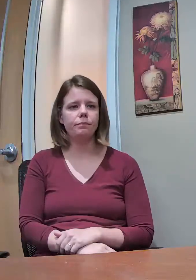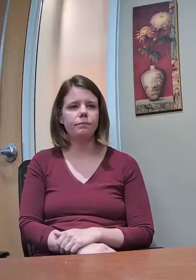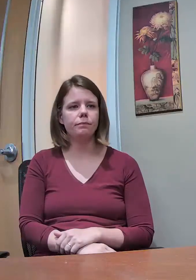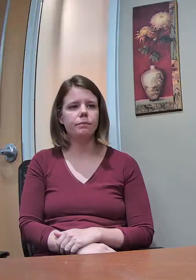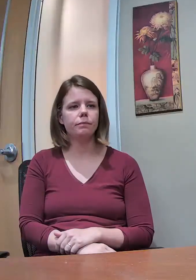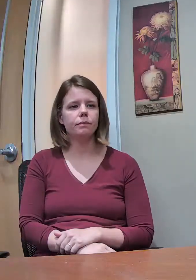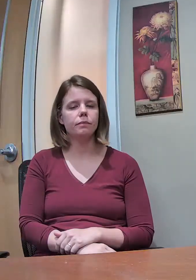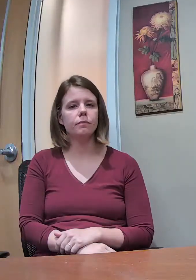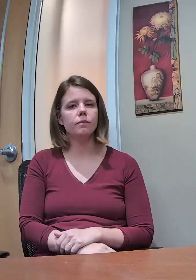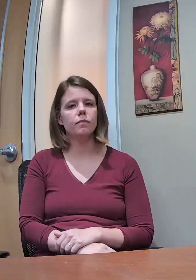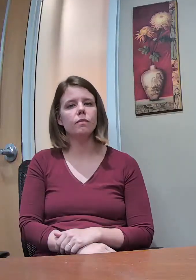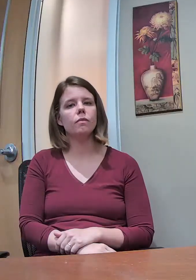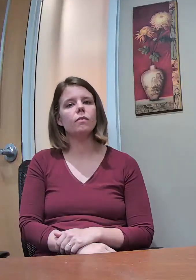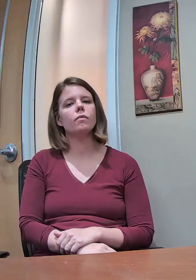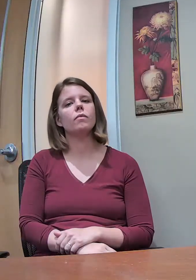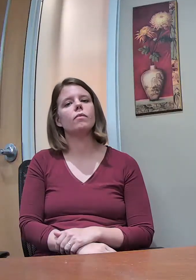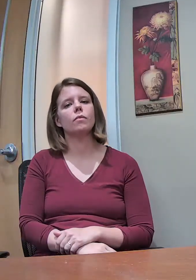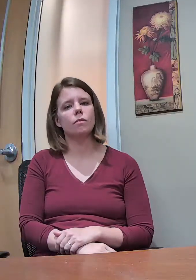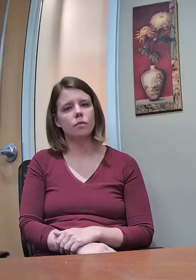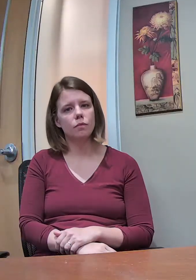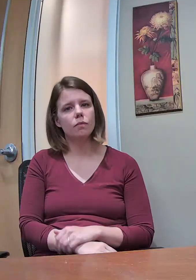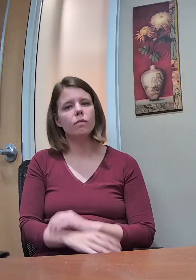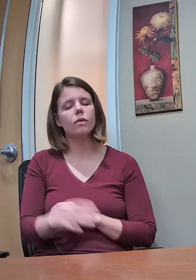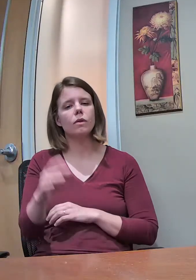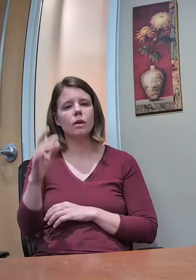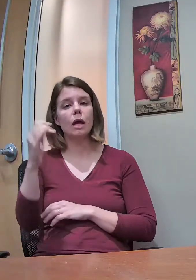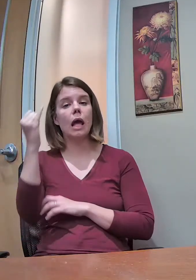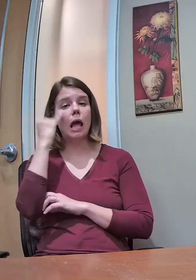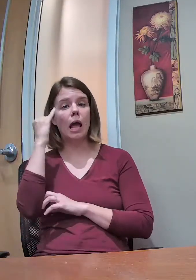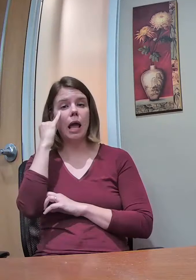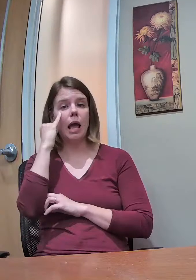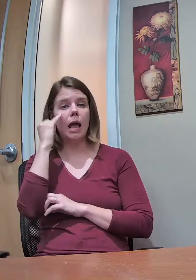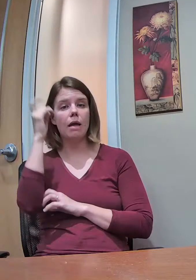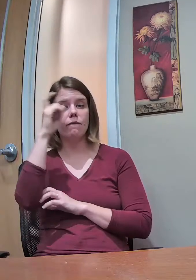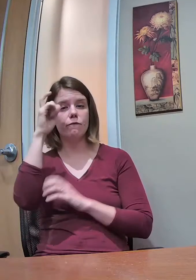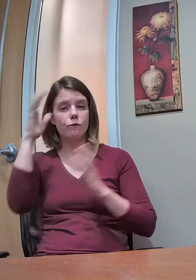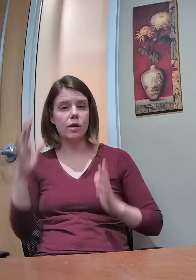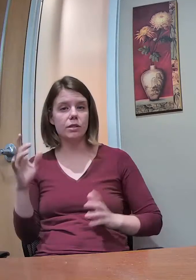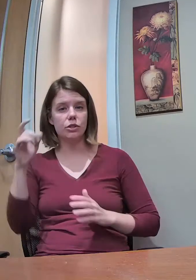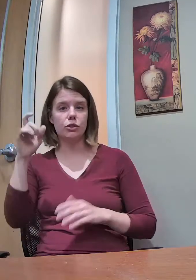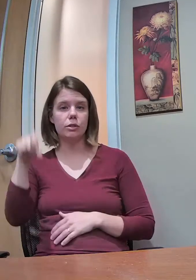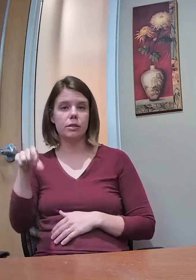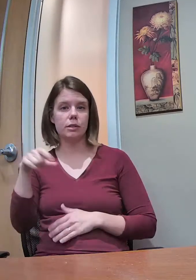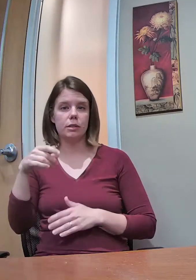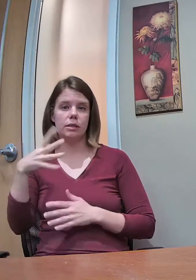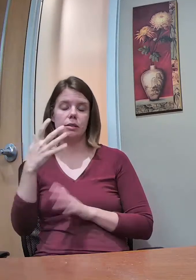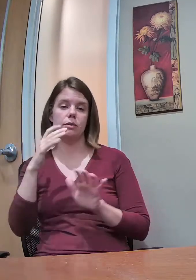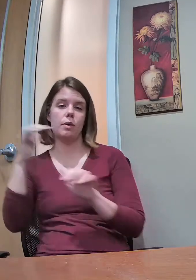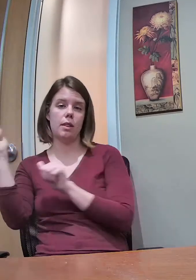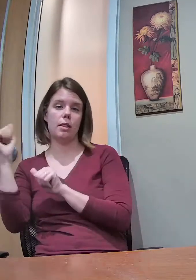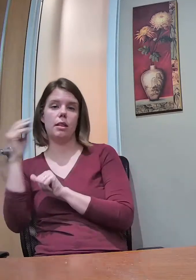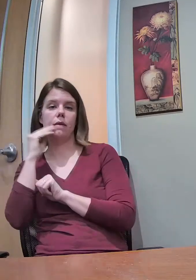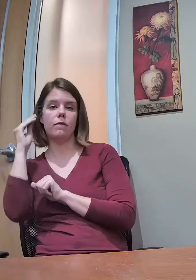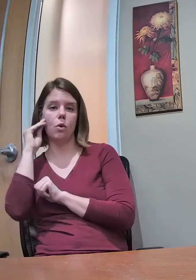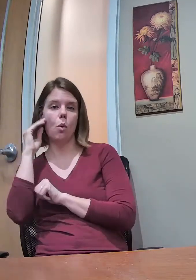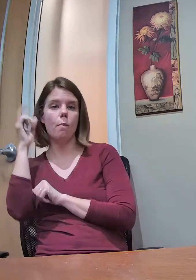We will not restrict or deny any absences for medical or palliative or compassionate reasons at any